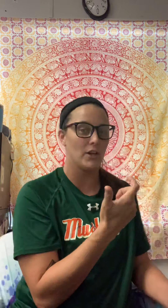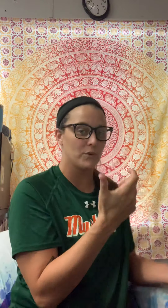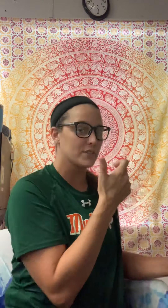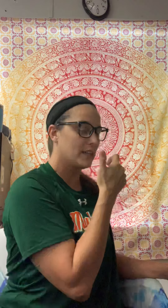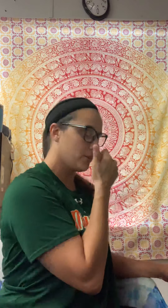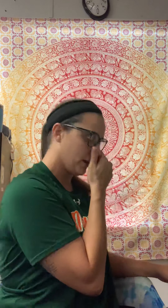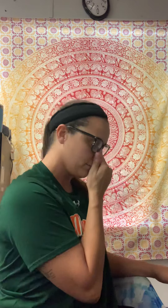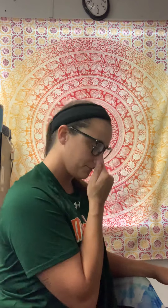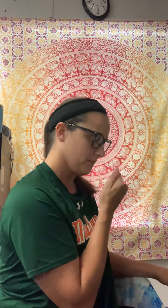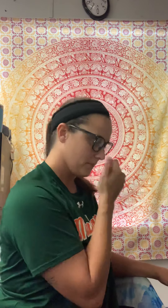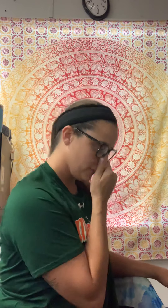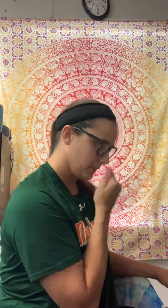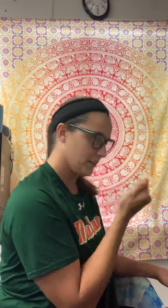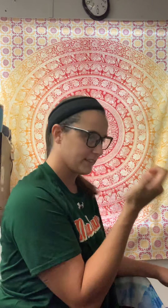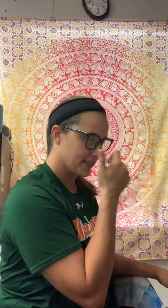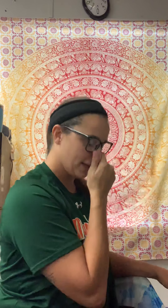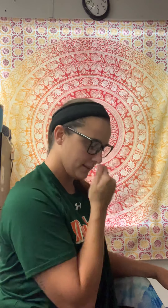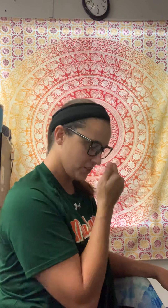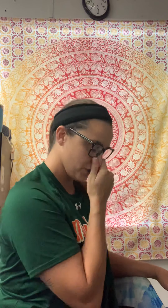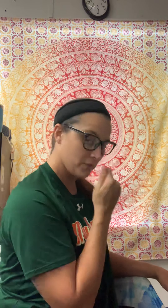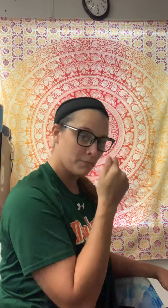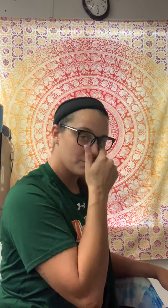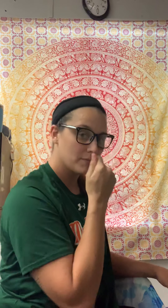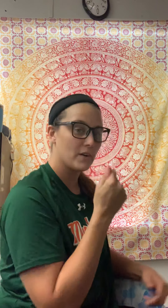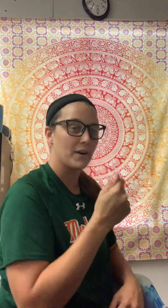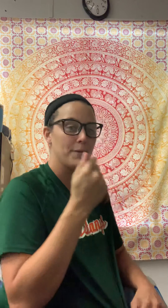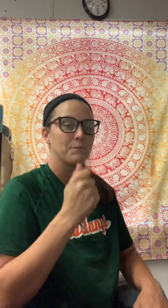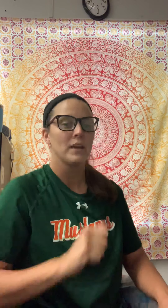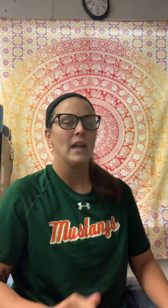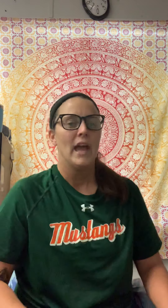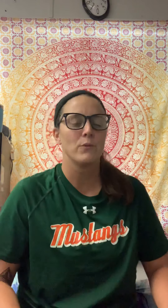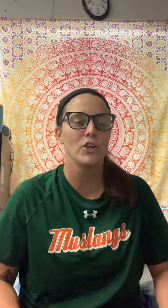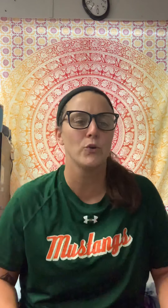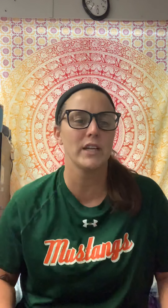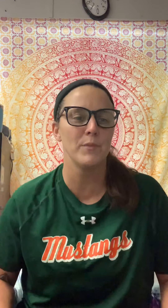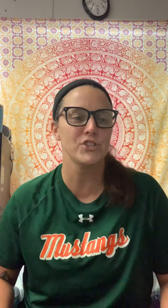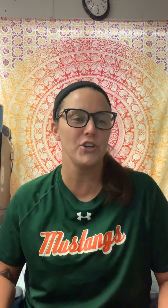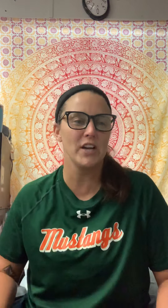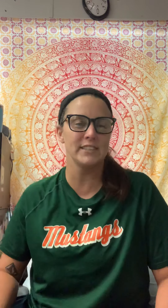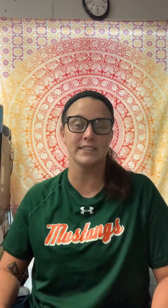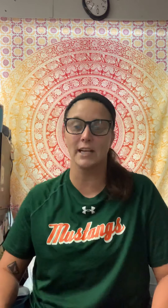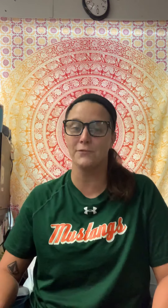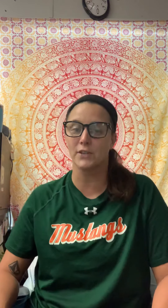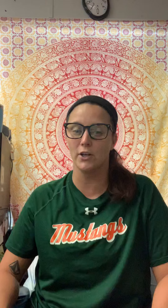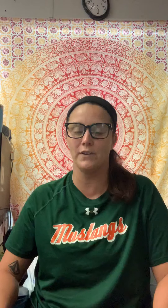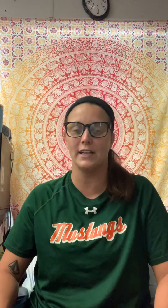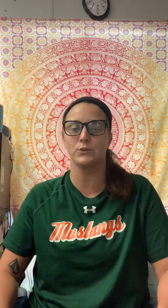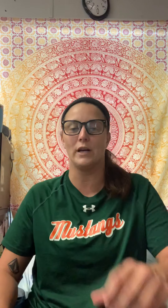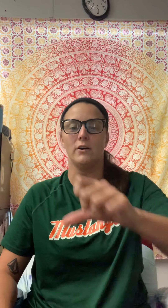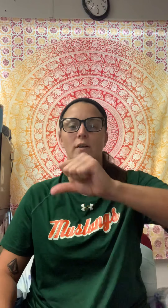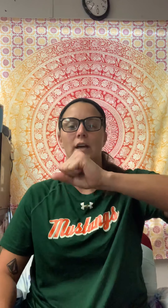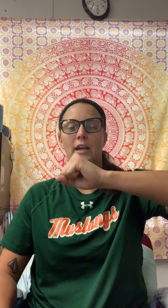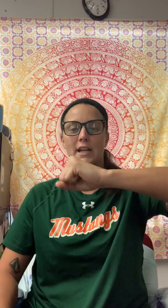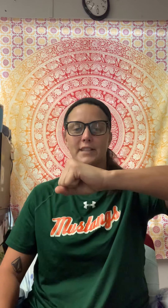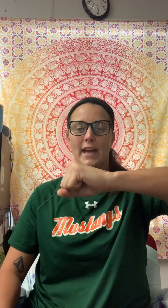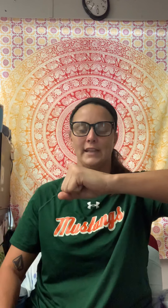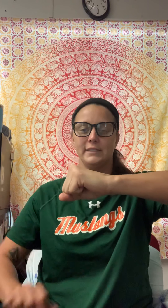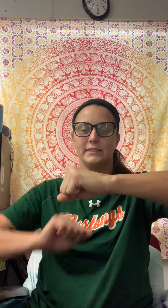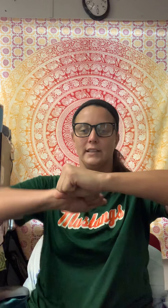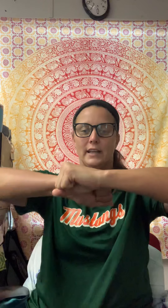you're sick, you're like taking that tissue. All right? And really quick, I'm going to show you guys the sign for COVID as well. It's an S, and